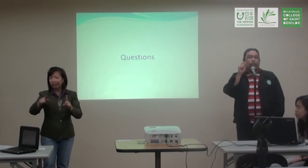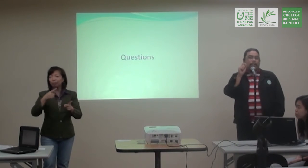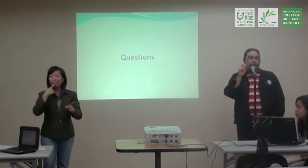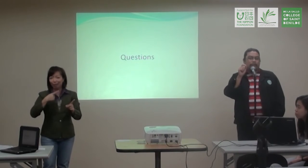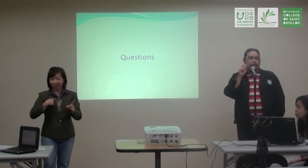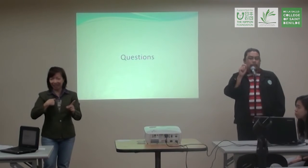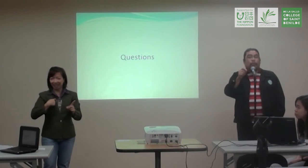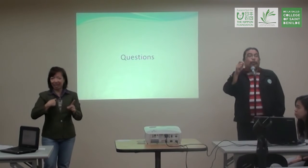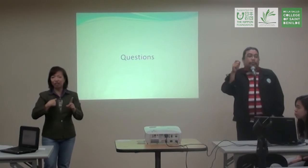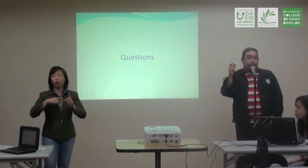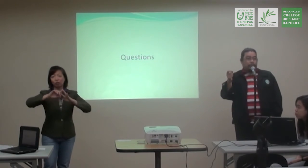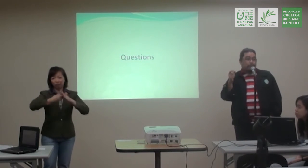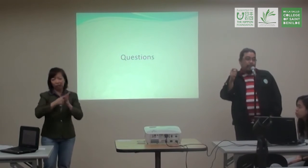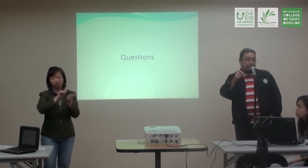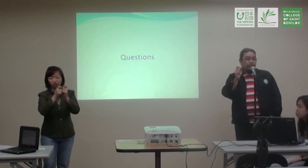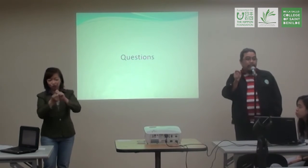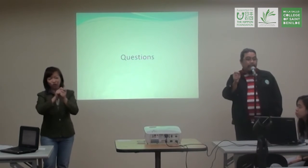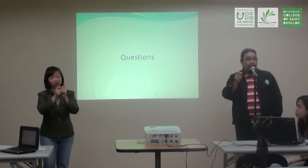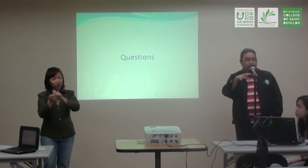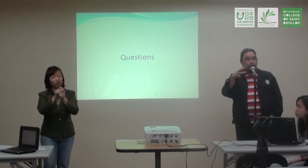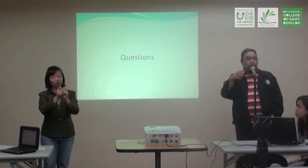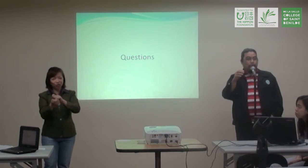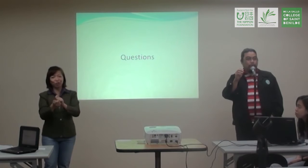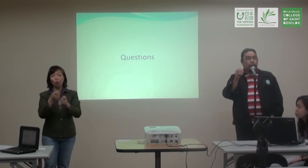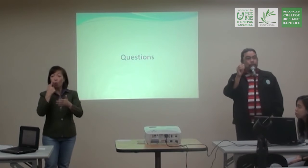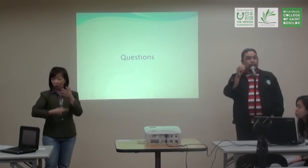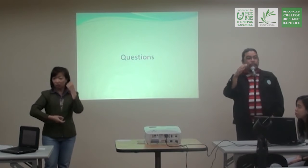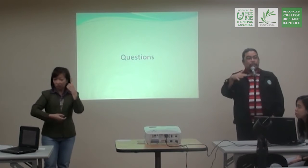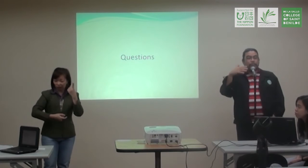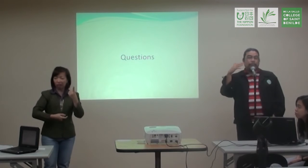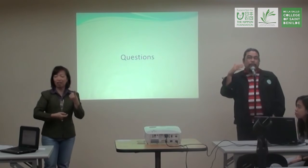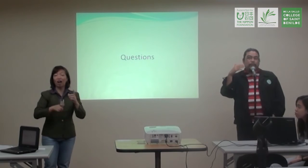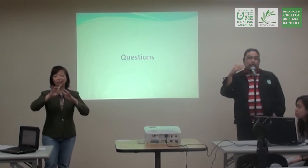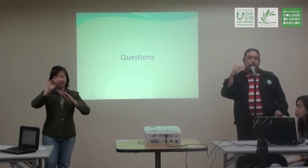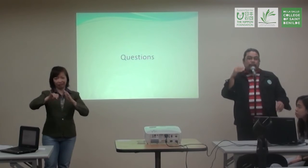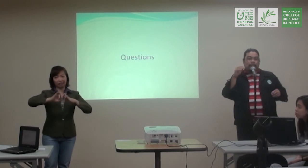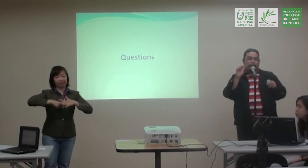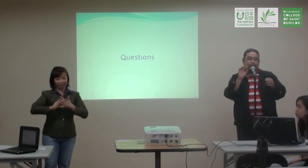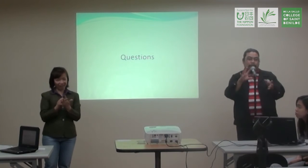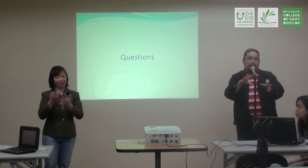understand, what you understand. So those were the